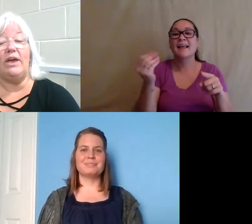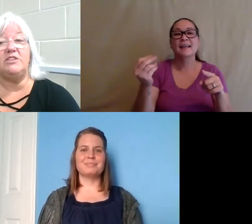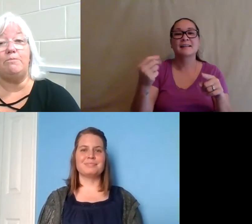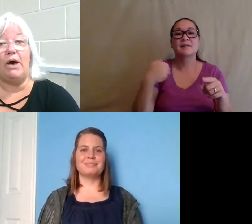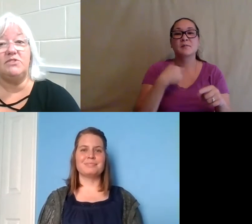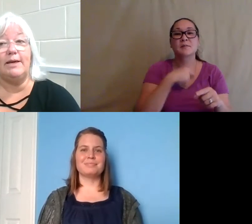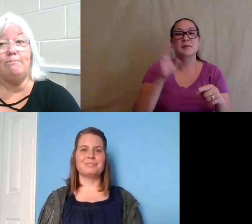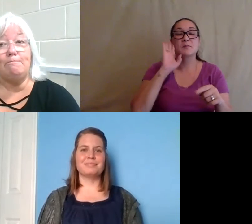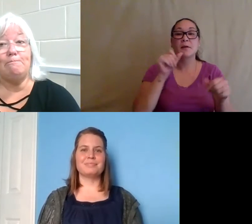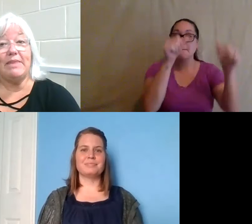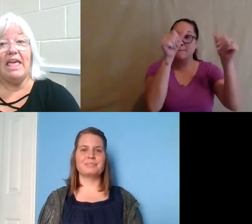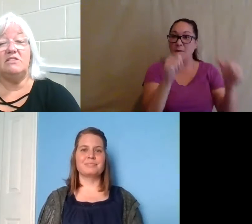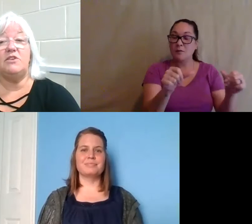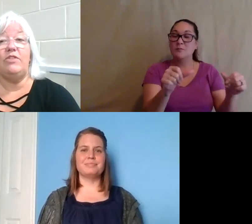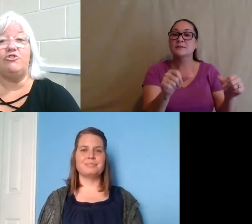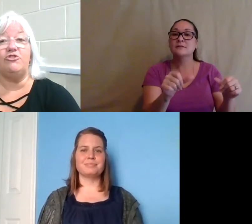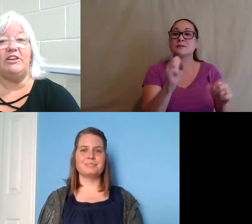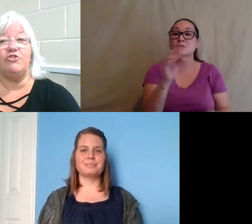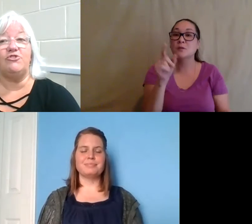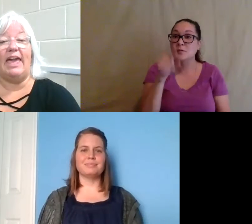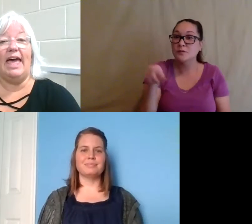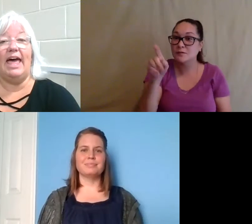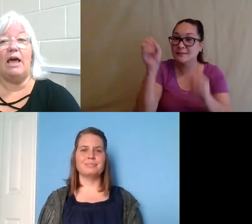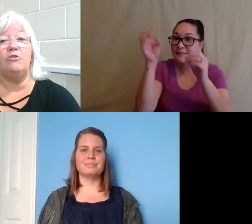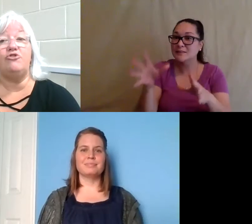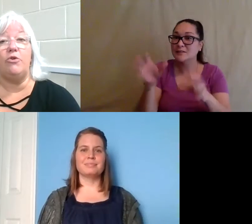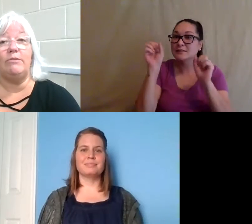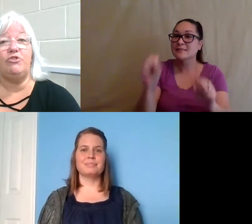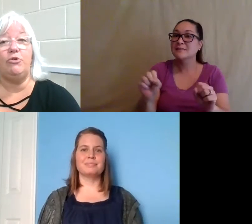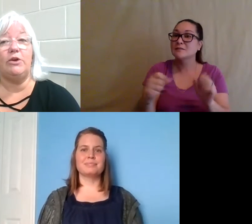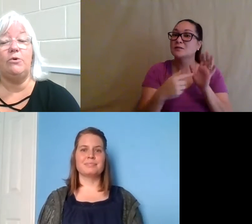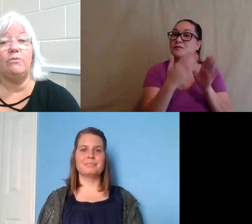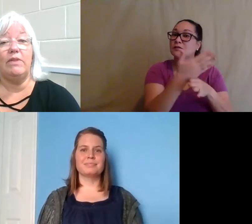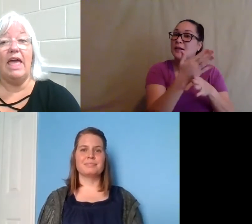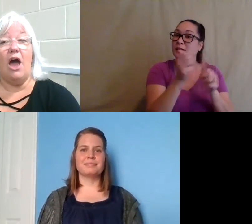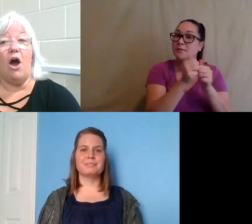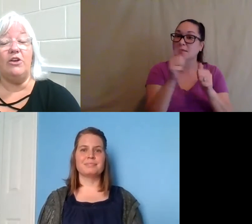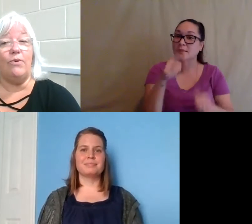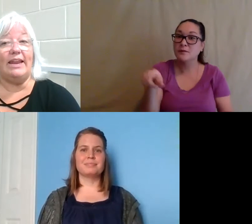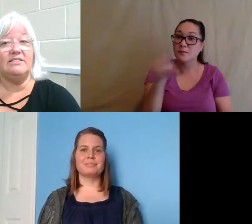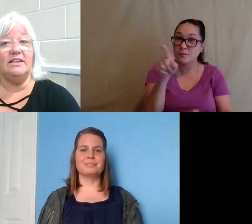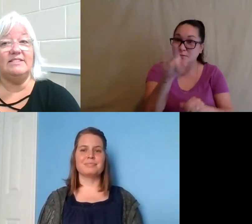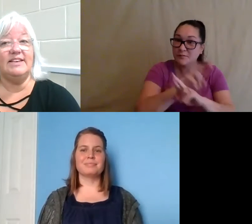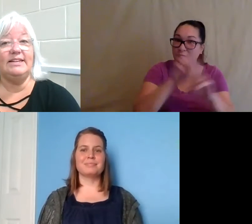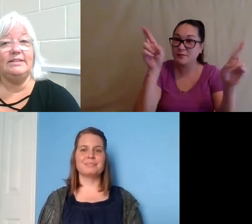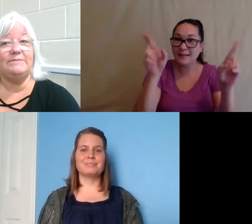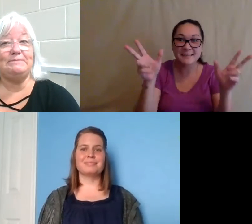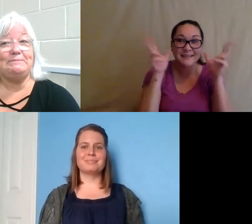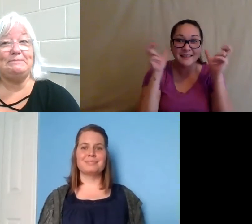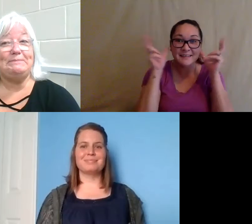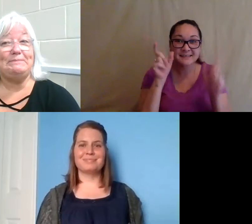we're going to post them so that your teachers can show them to you. Are you ready to